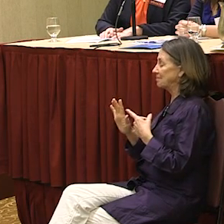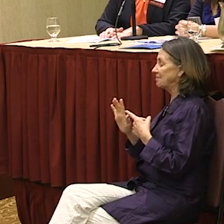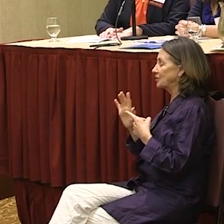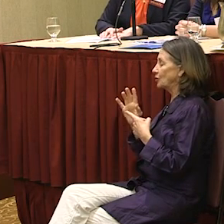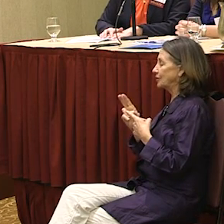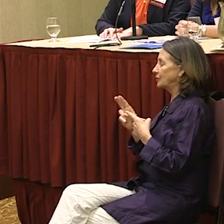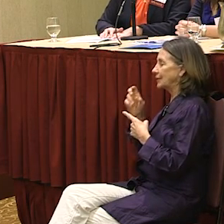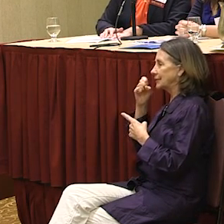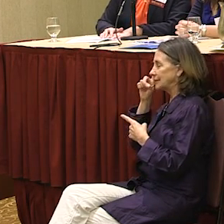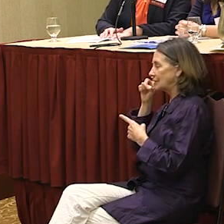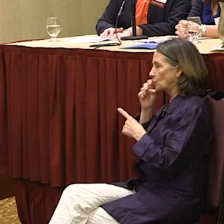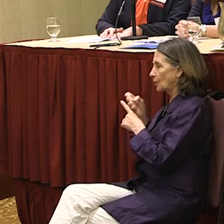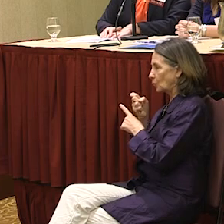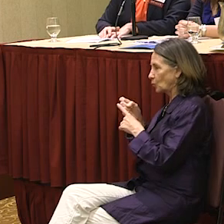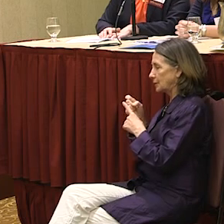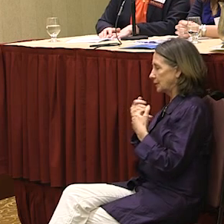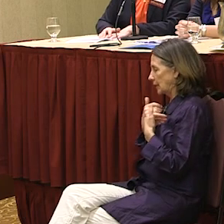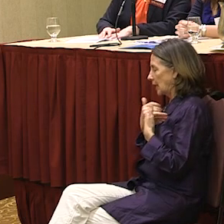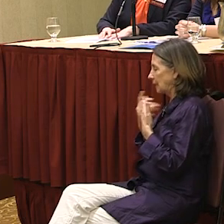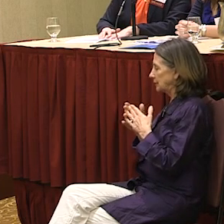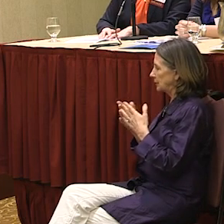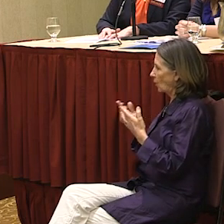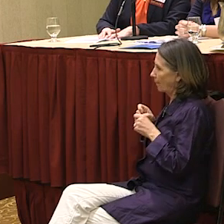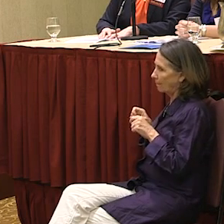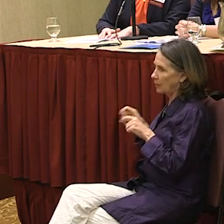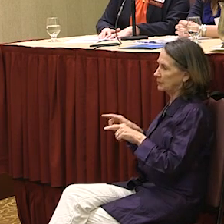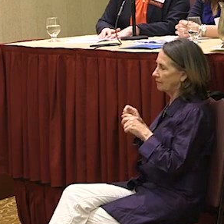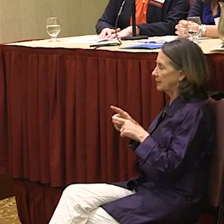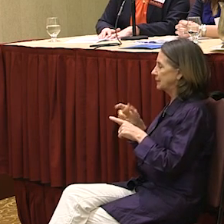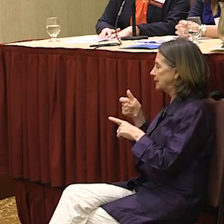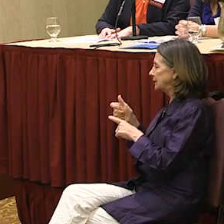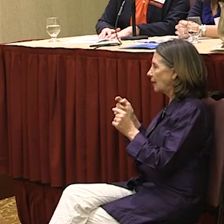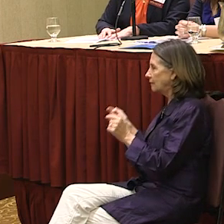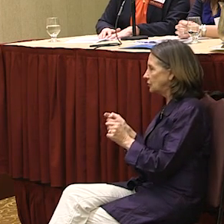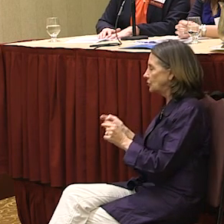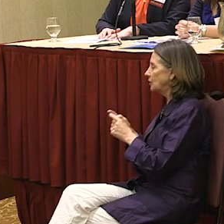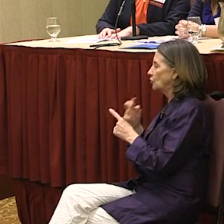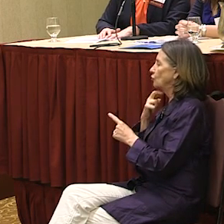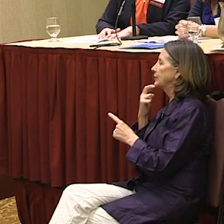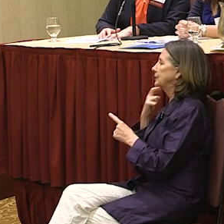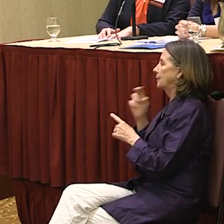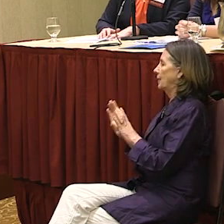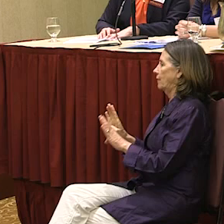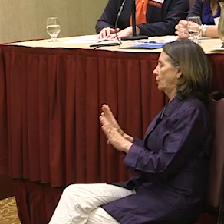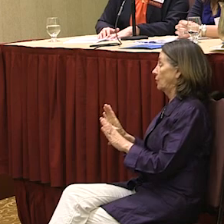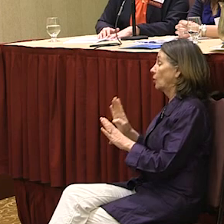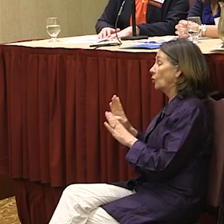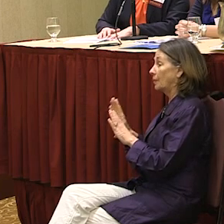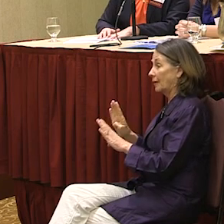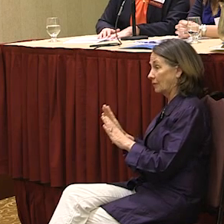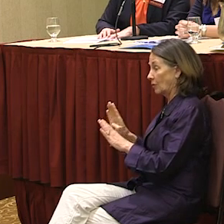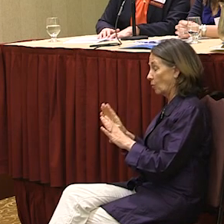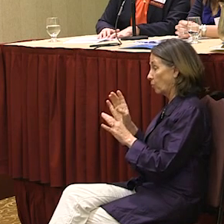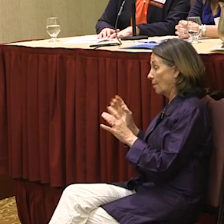history of sexual abuse at a young age, impulsivity, self-injurious, and risky behavior. Her behaviors